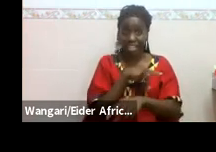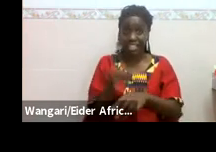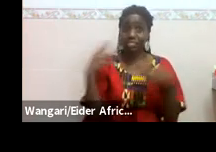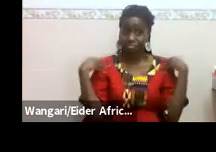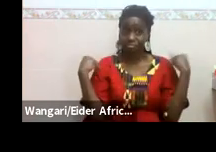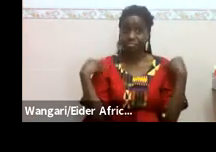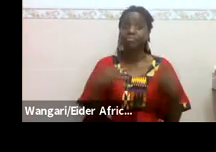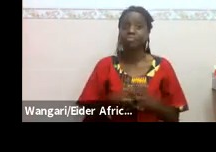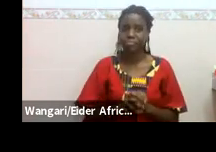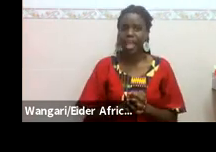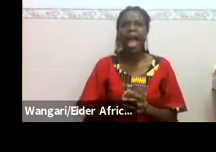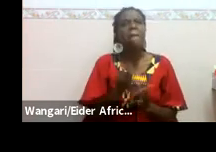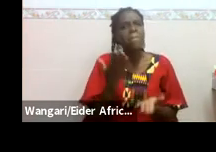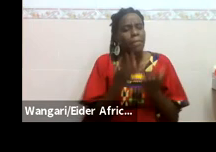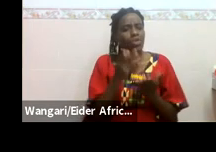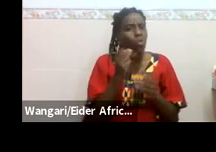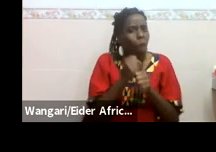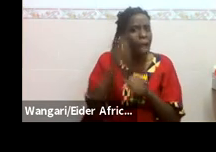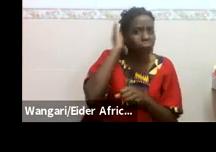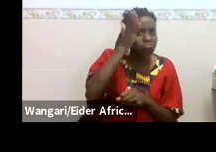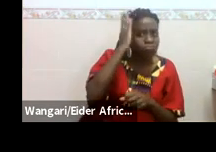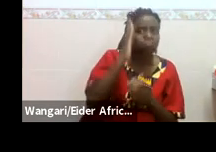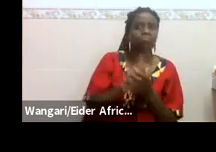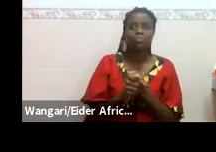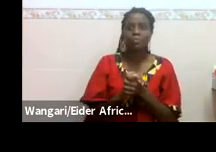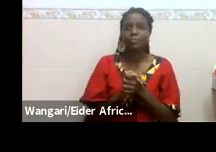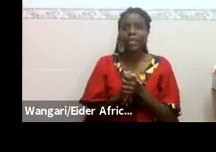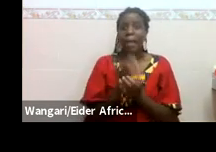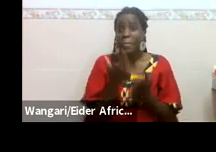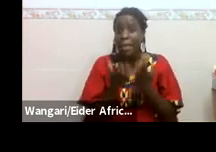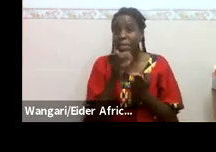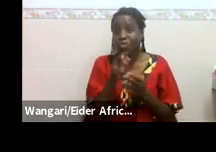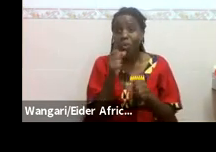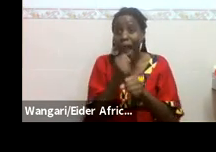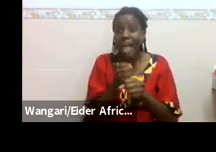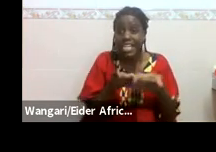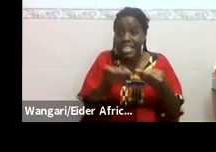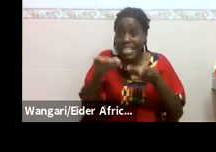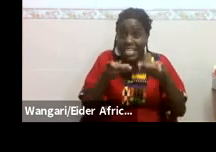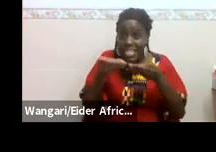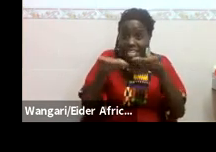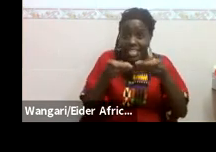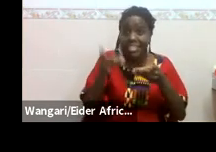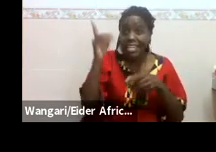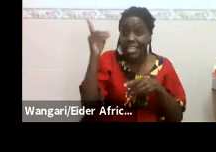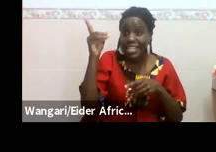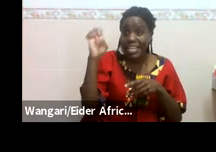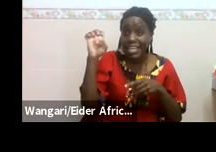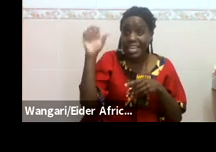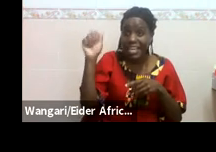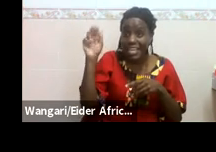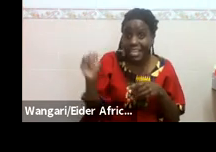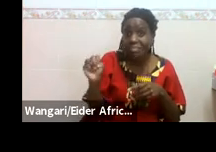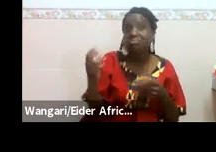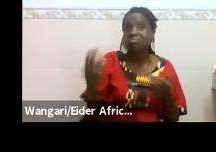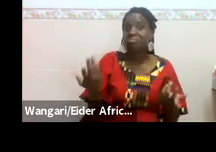Maybe you're a lecturer, maybe you are a dean of a university, maybe you're